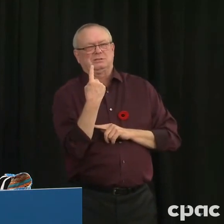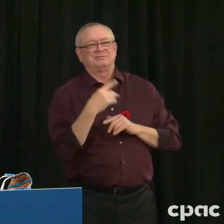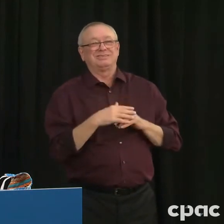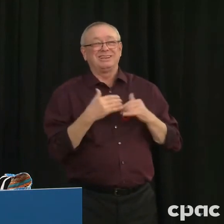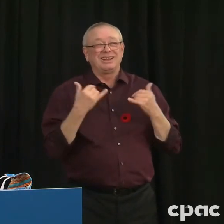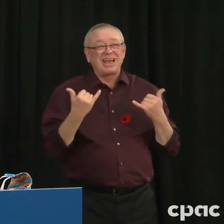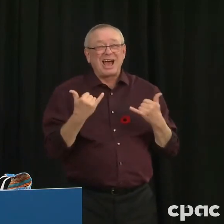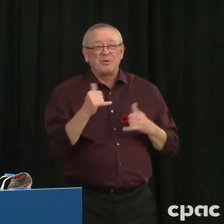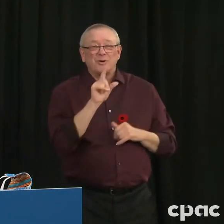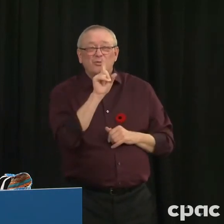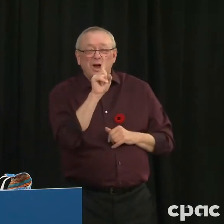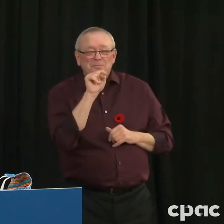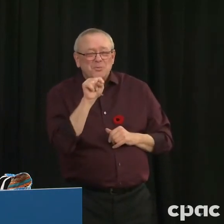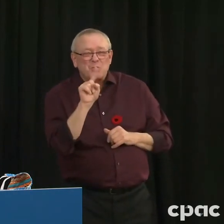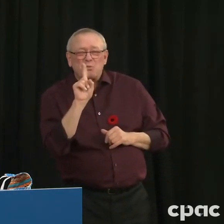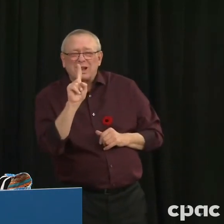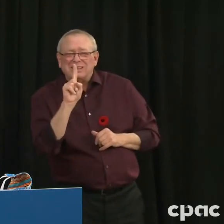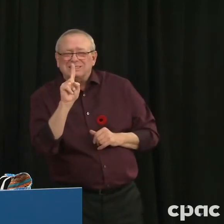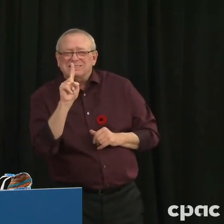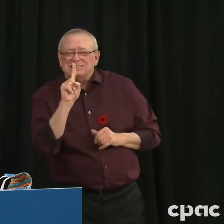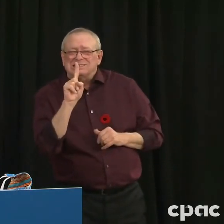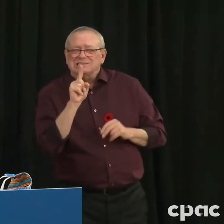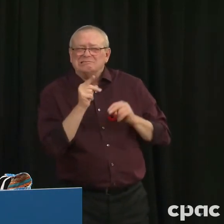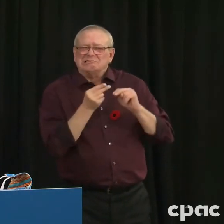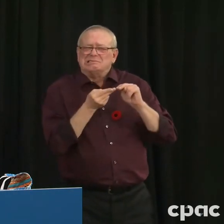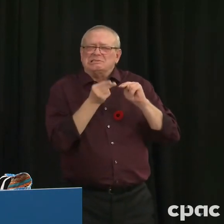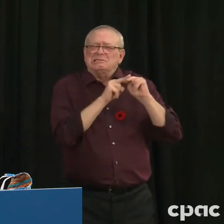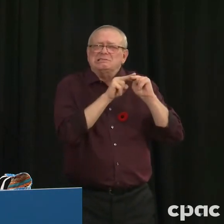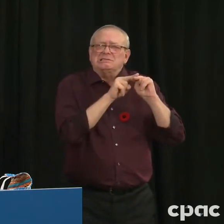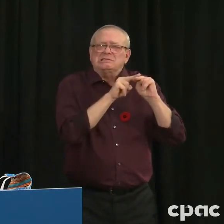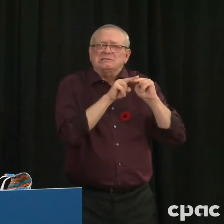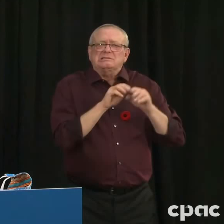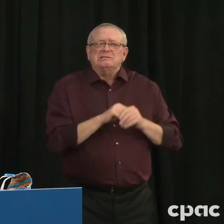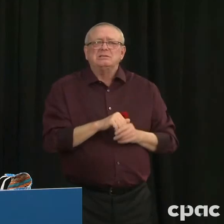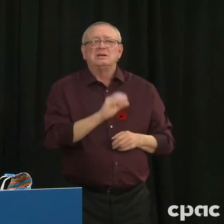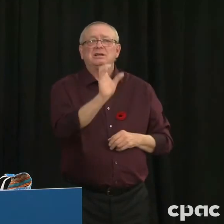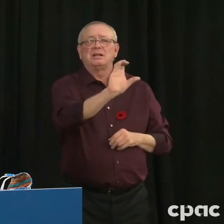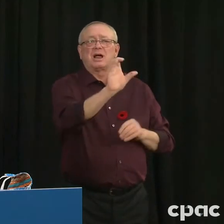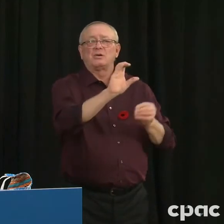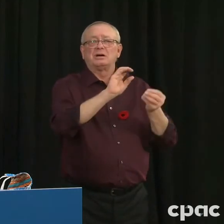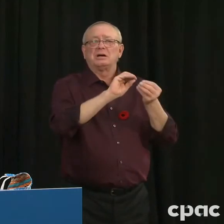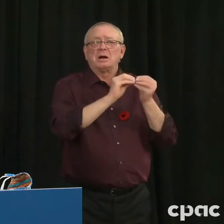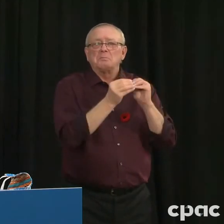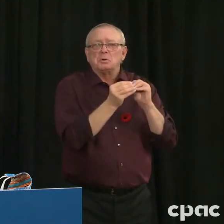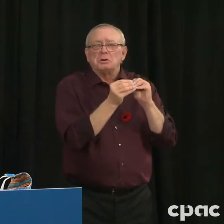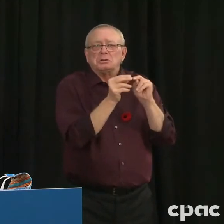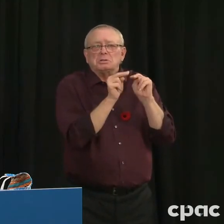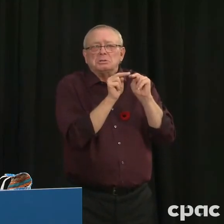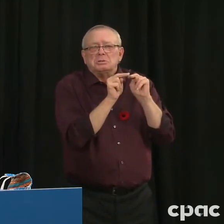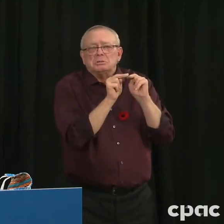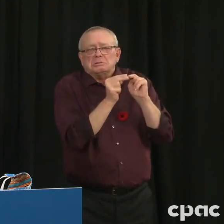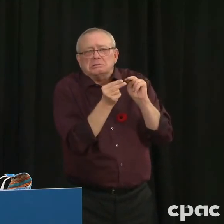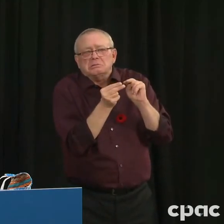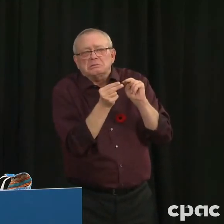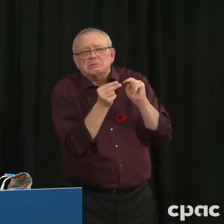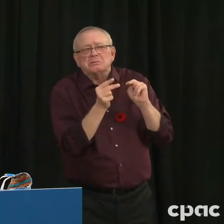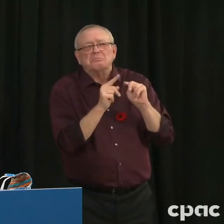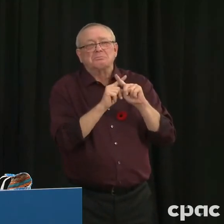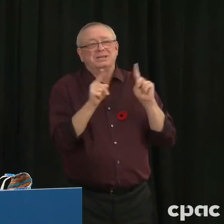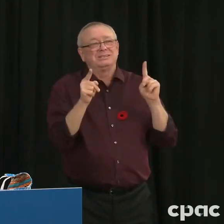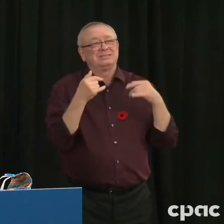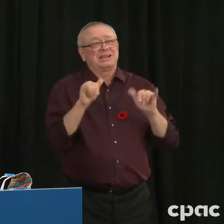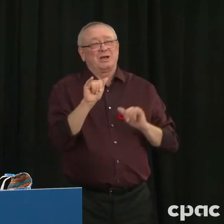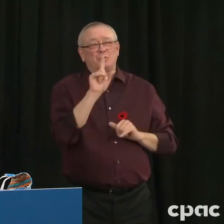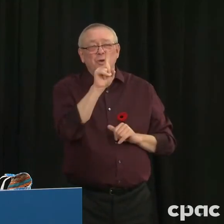week. In Calgary, there is a slight decline, but still a growth trend at 1.1 as well. And in the rest of Alberta,